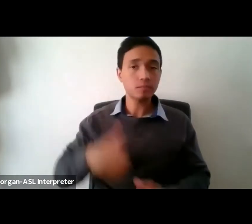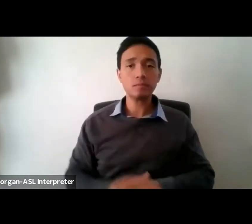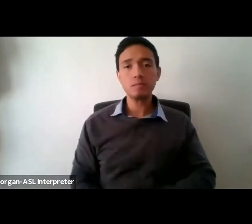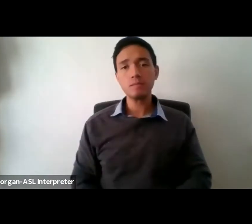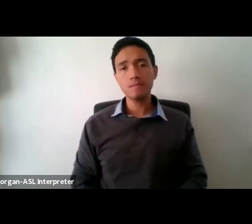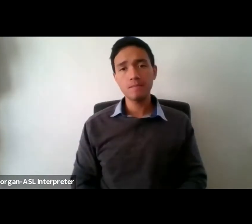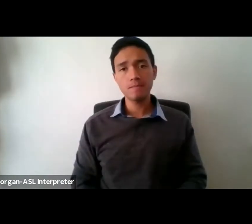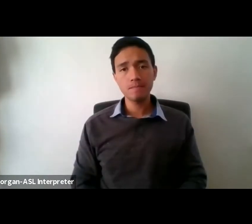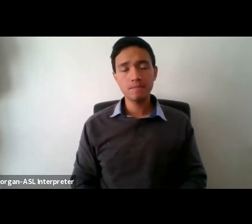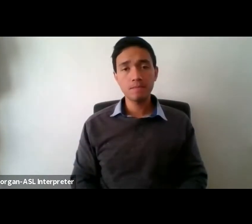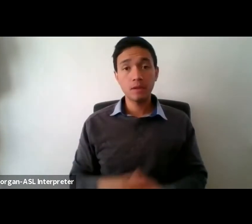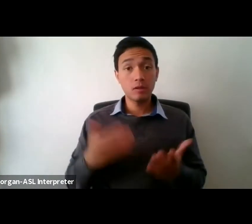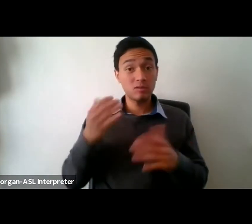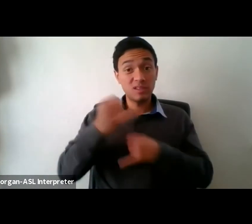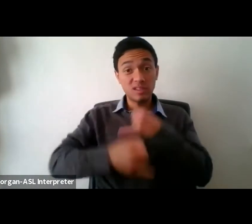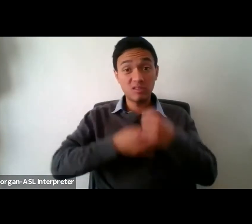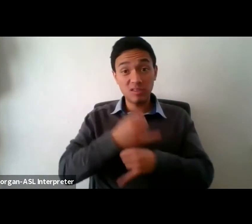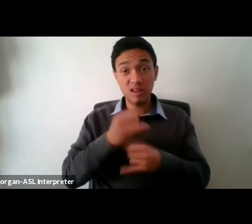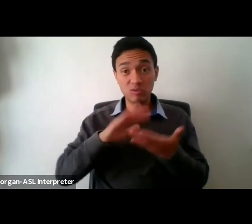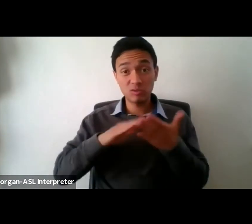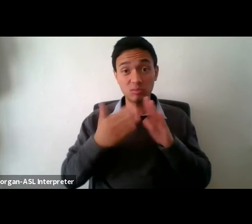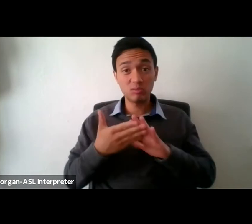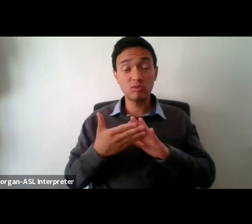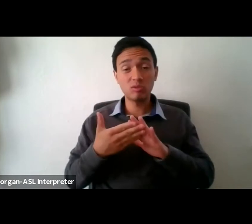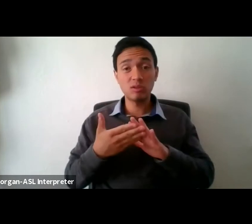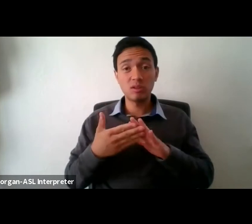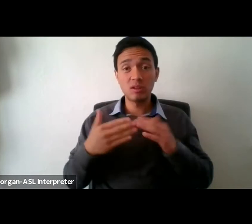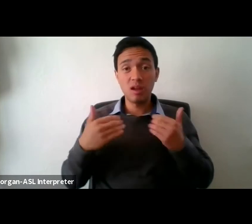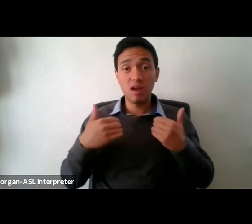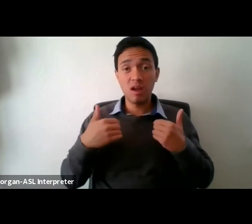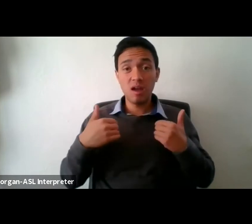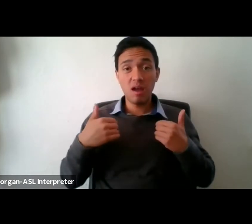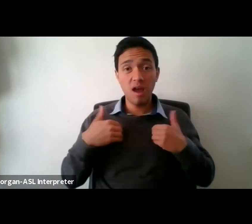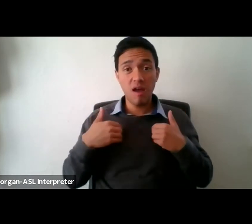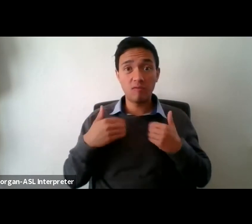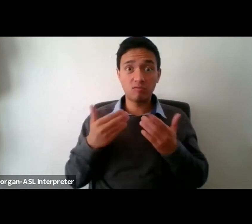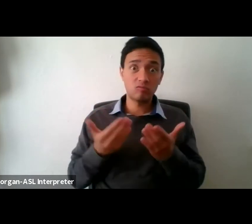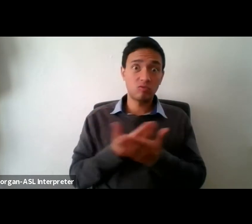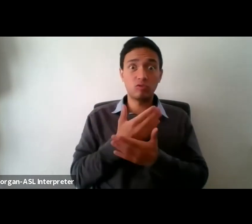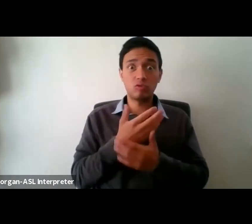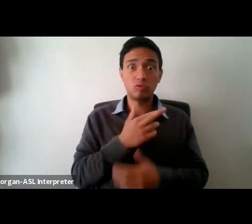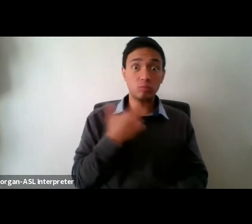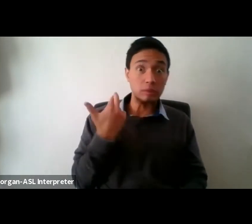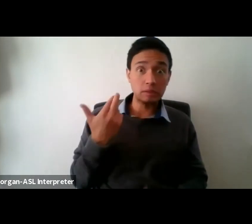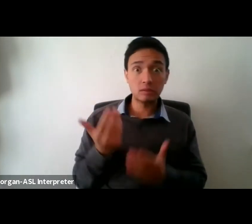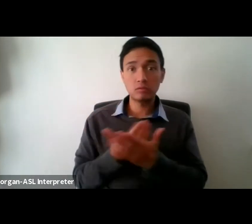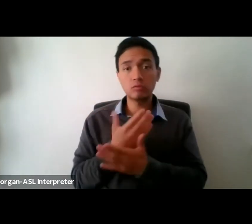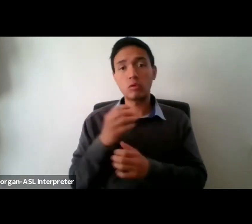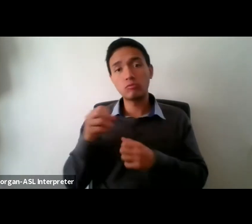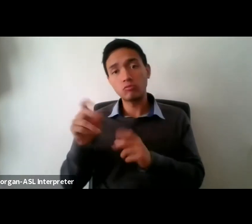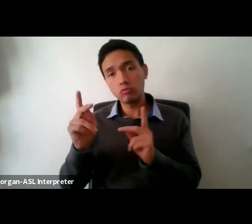risks and opportunities in this increasingly digitalized era, the United Nations has risen